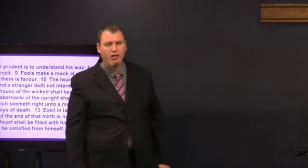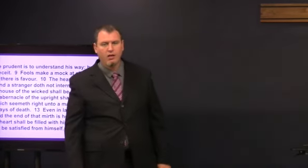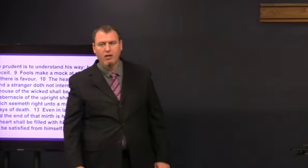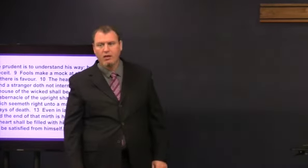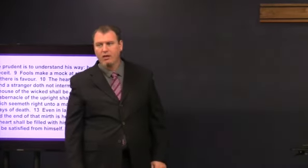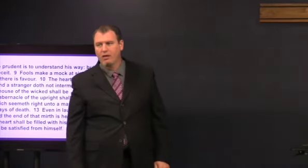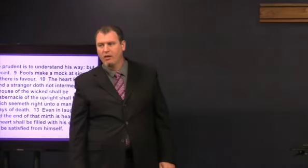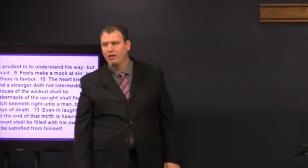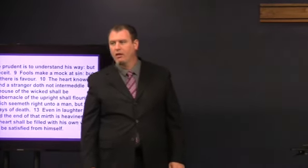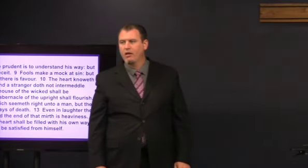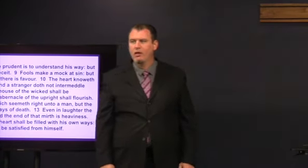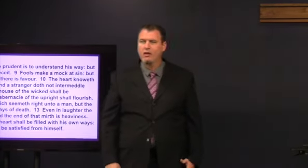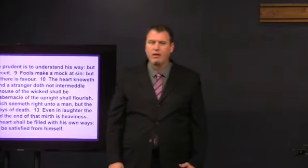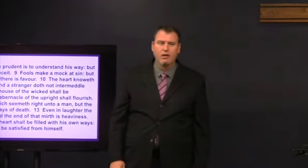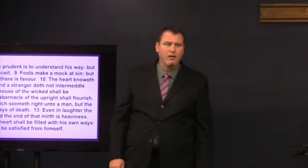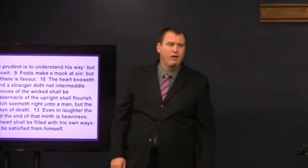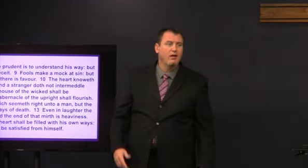could break your leg.